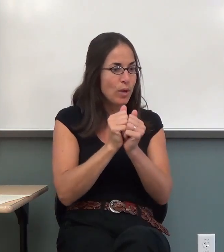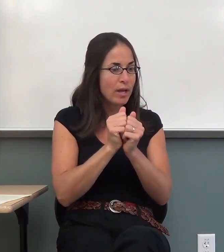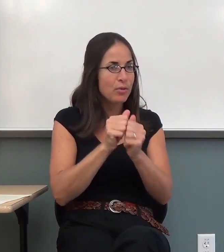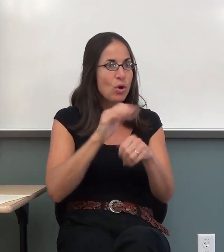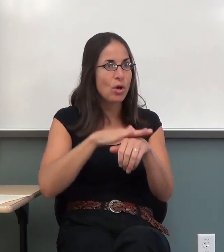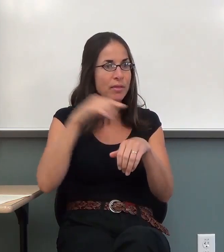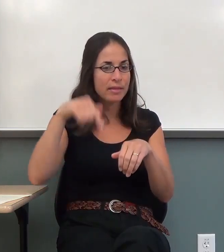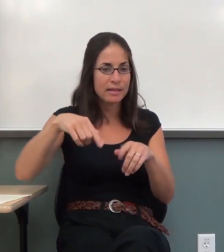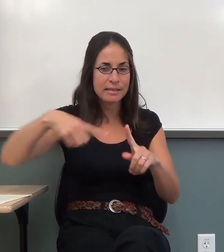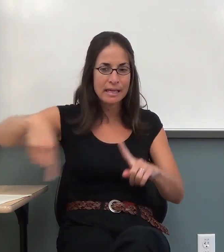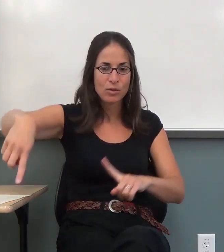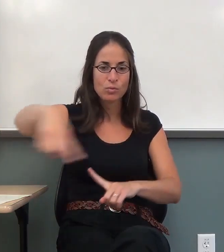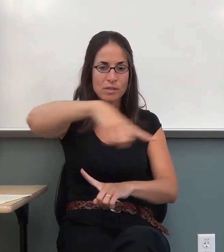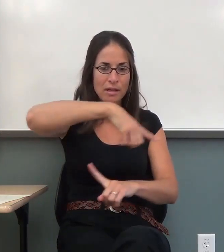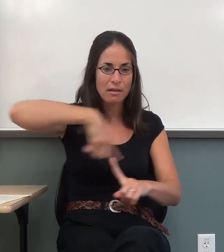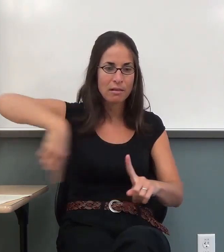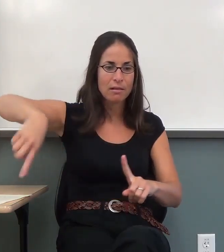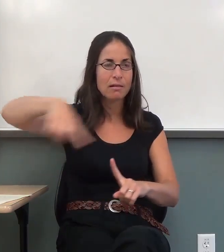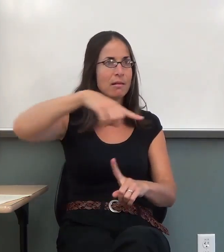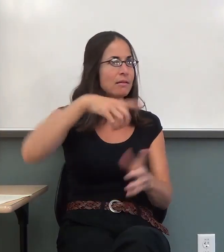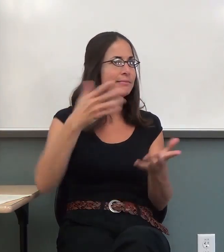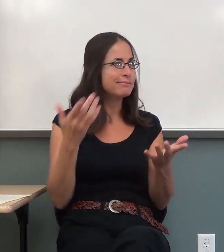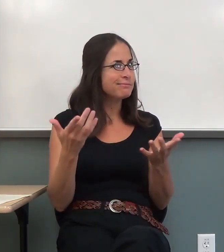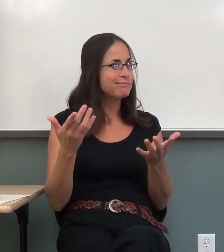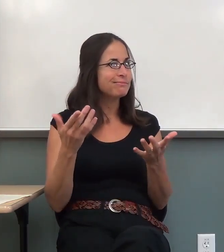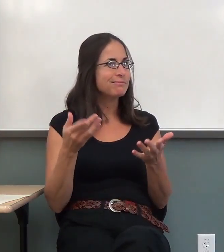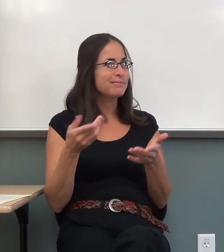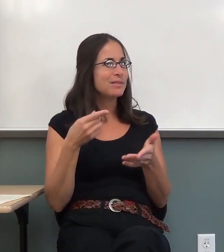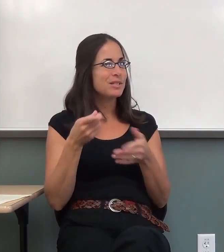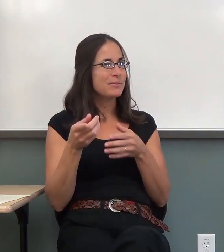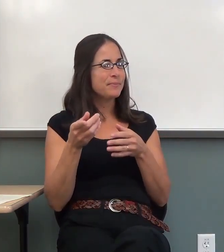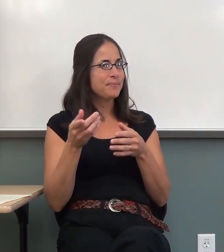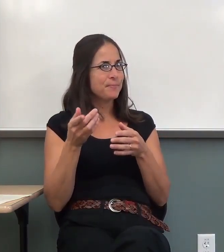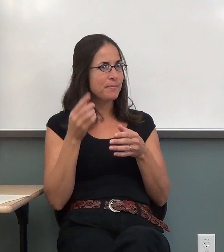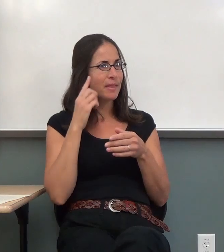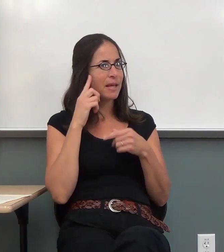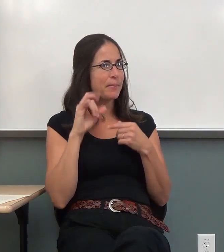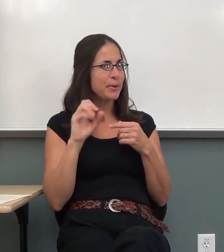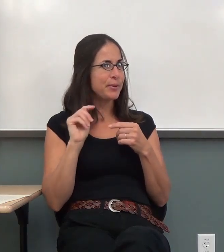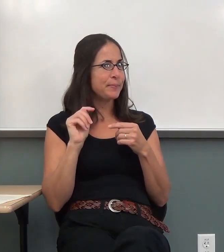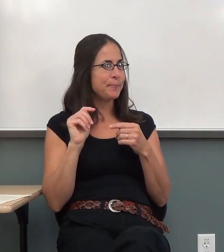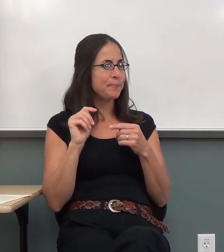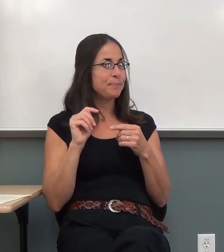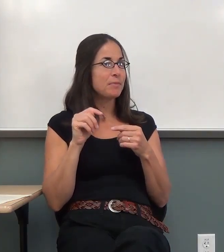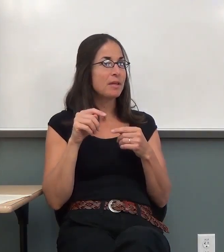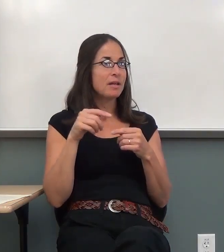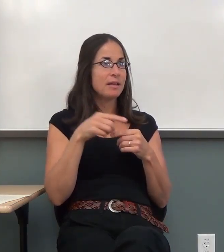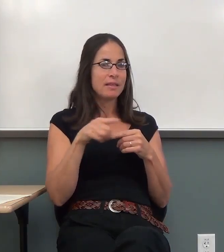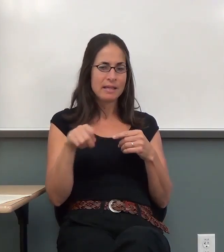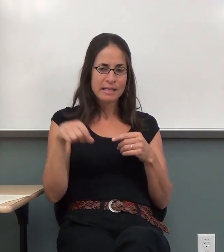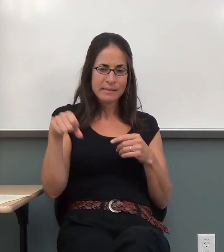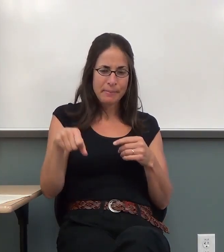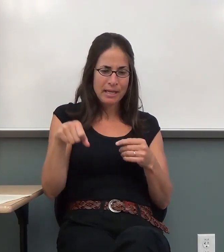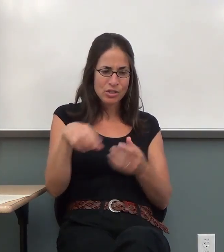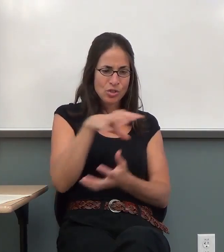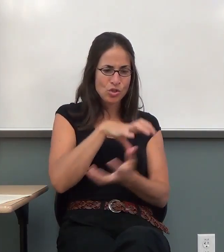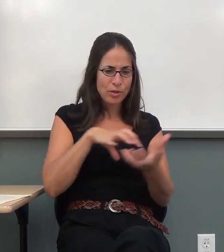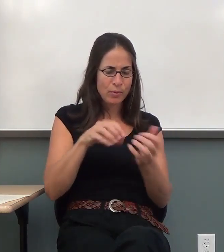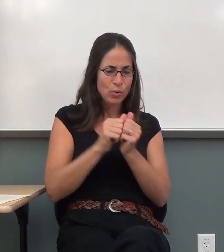right? But if we're describing the bags, we're saying that they are jumbled together bags? No. So in this case, I'm going to say it's complete, and I'm going